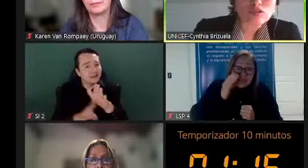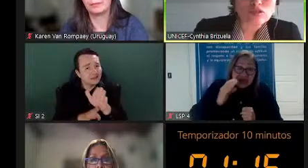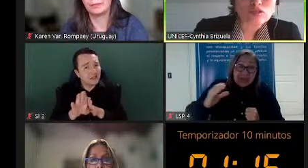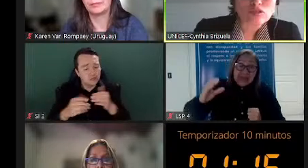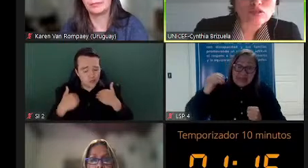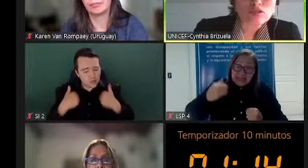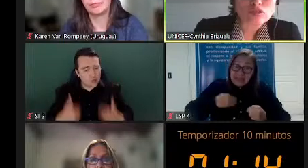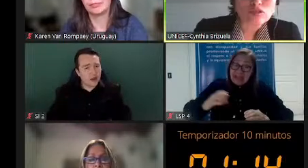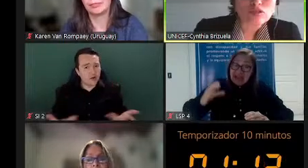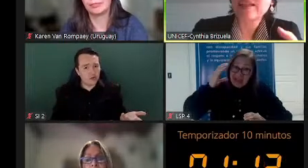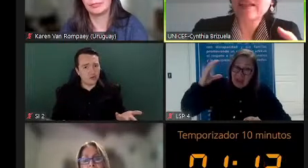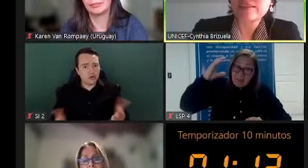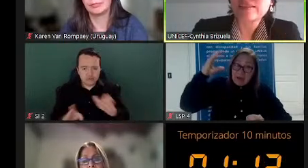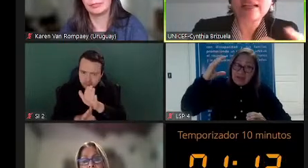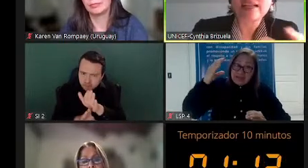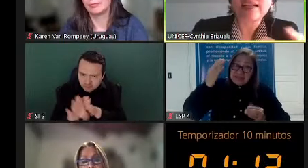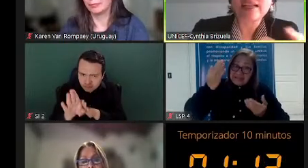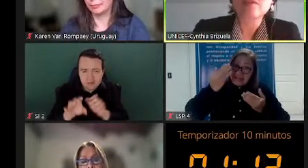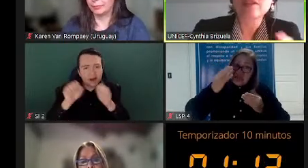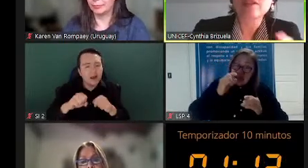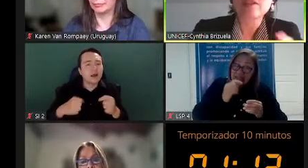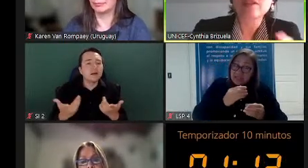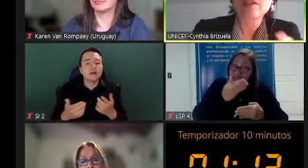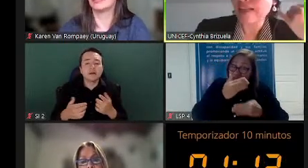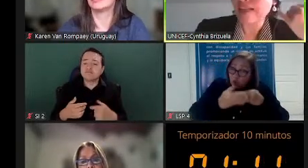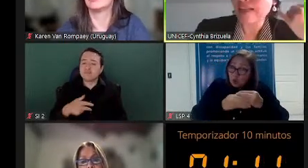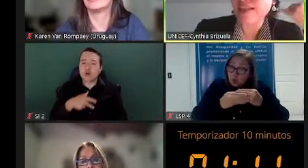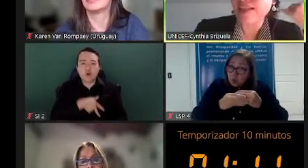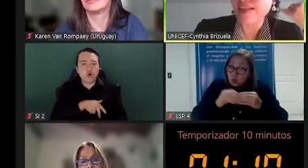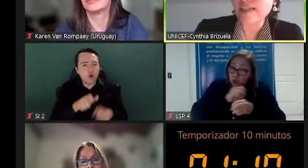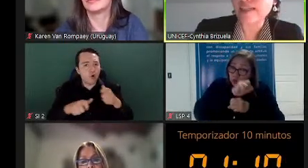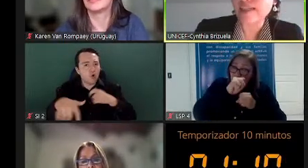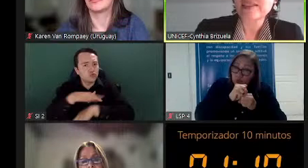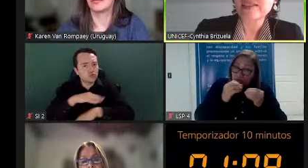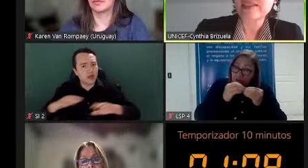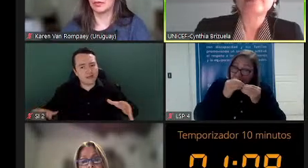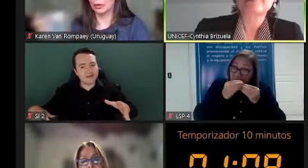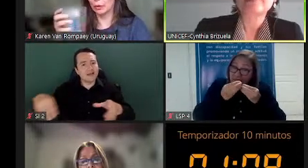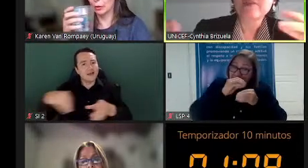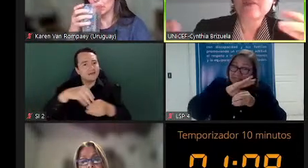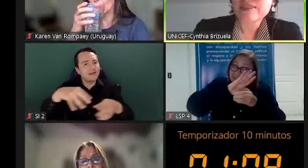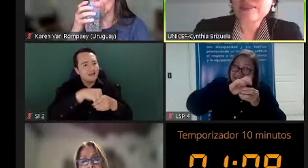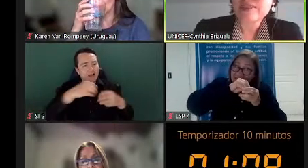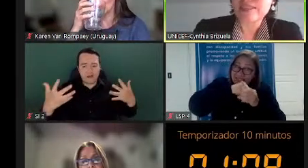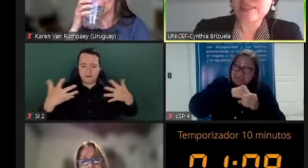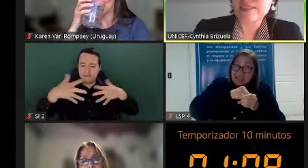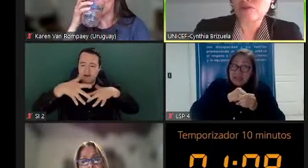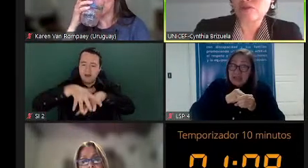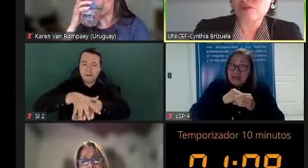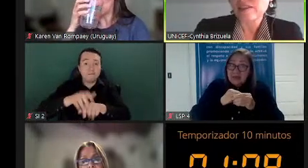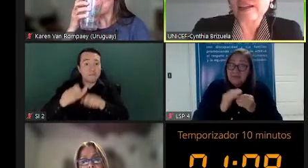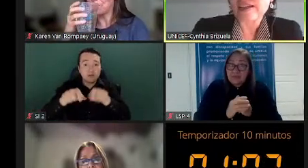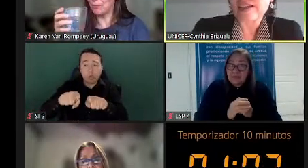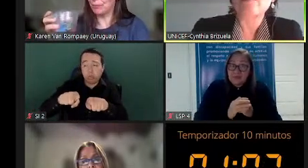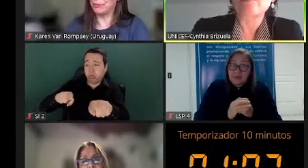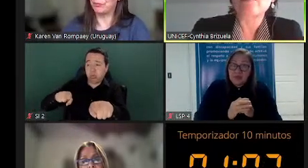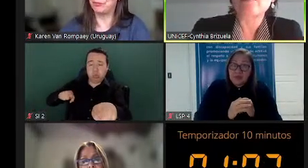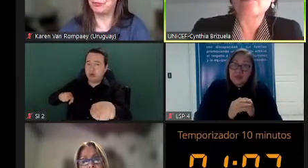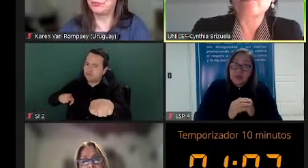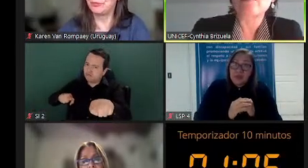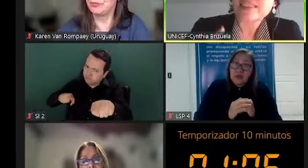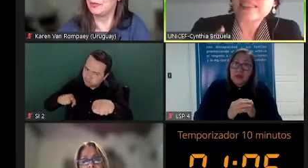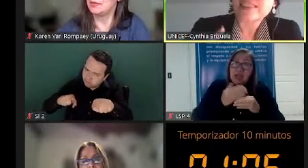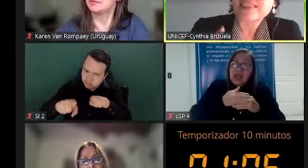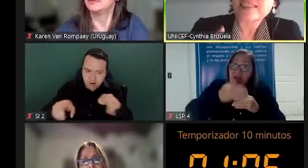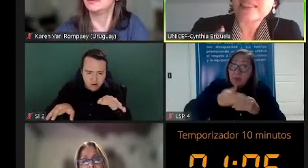and social development that is capable of building more integrated peaceful societies and this is